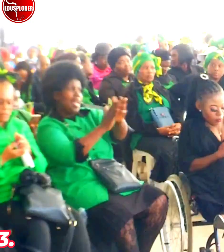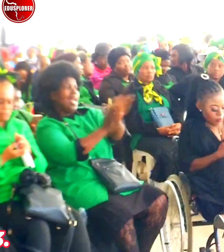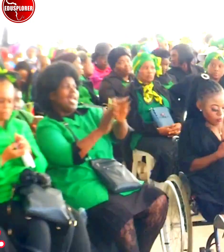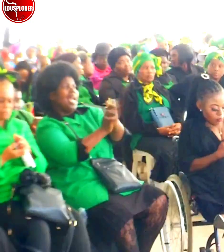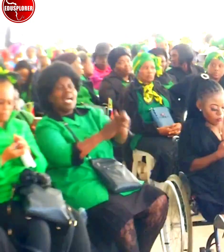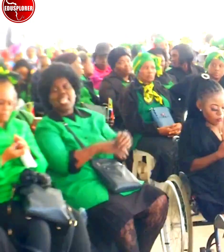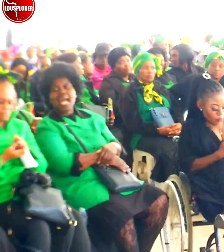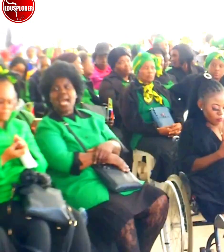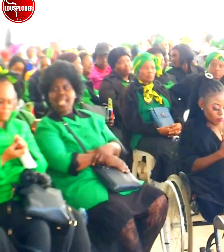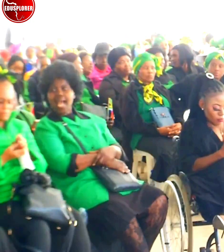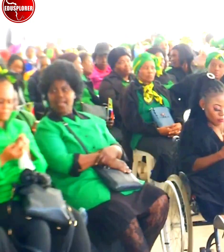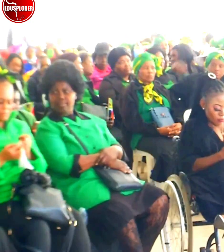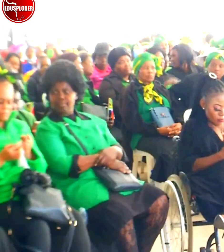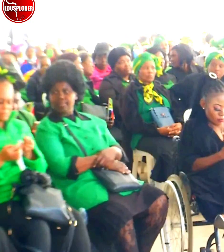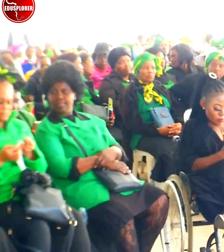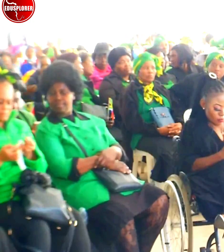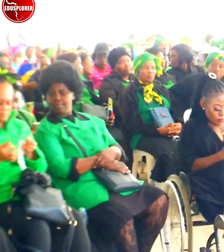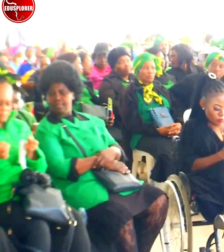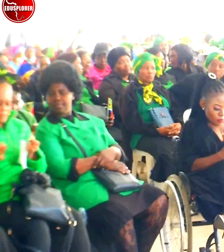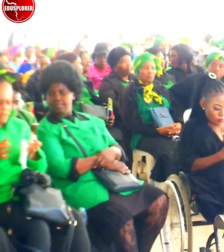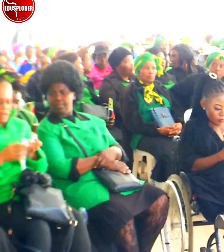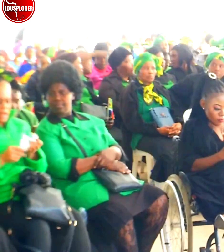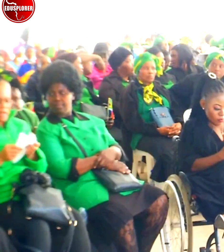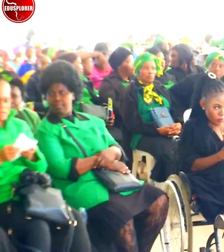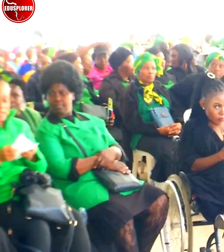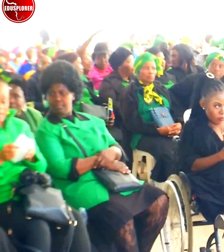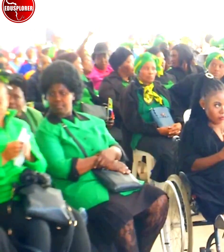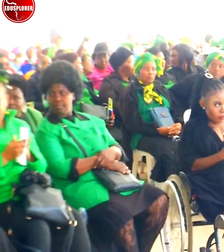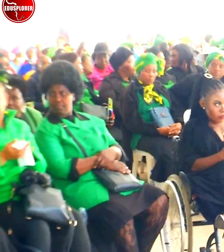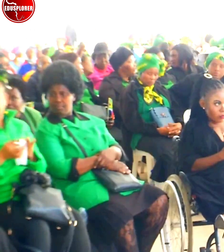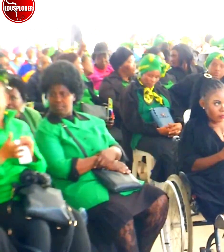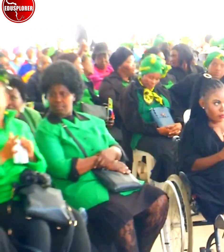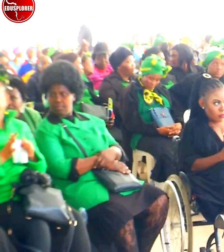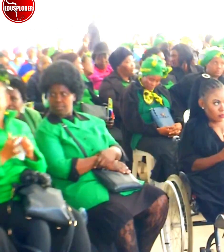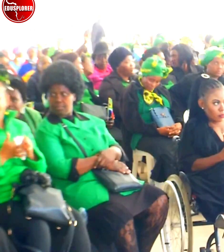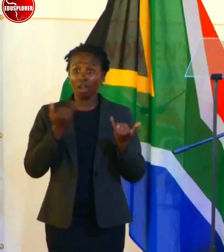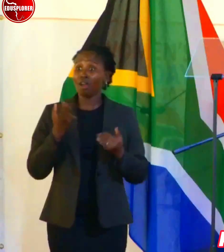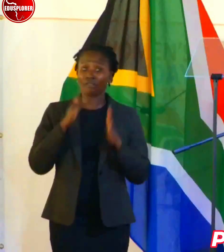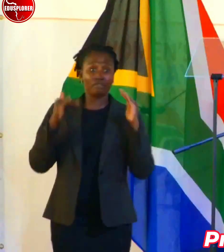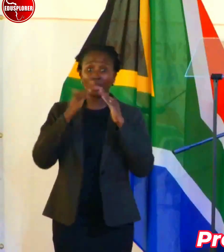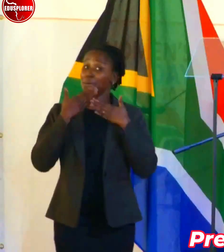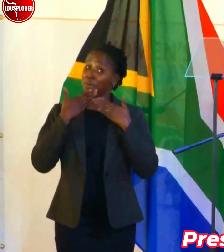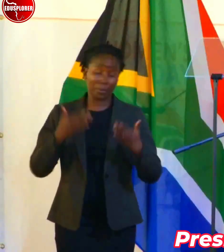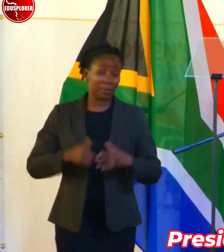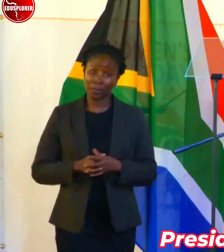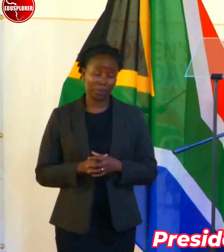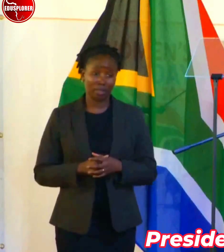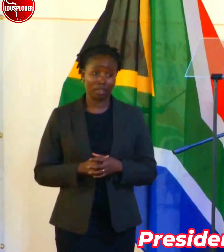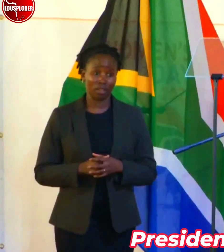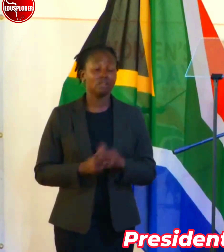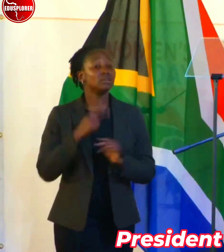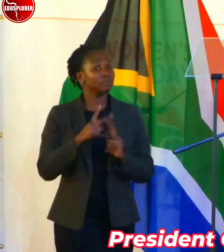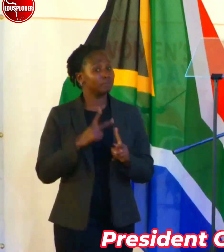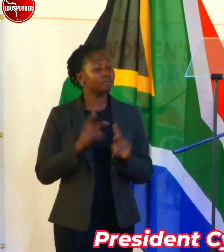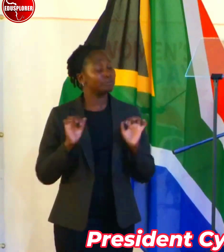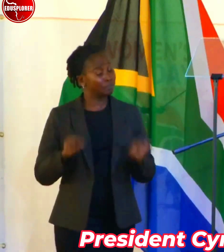We will now pilot, because it is inherently unjust, it's inherently unfair. And we